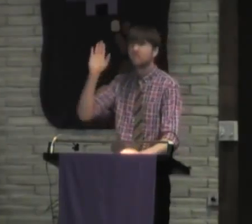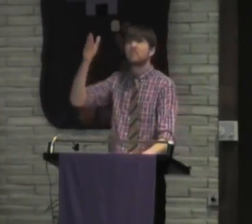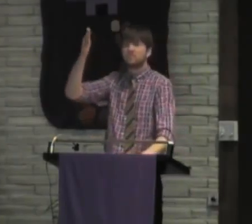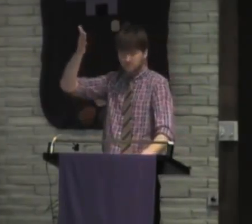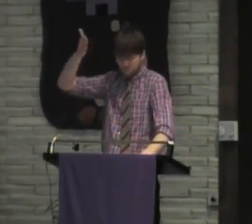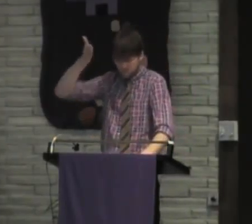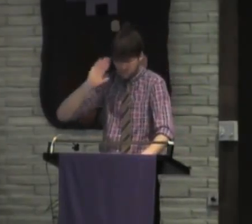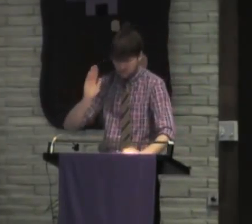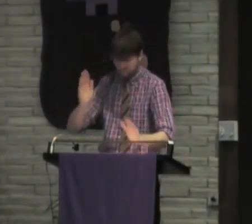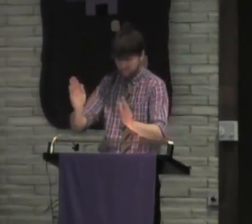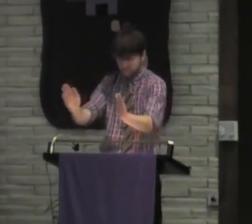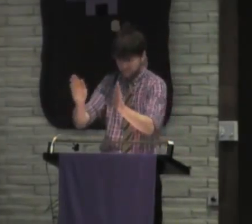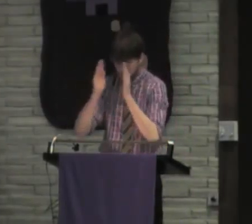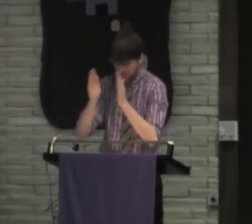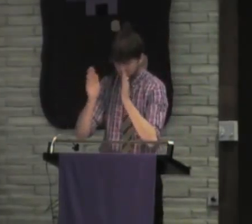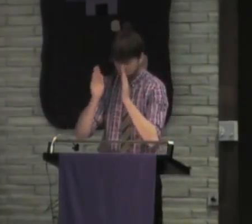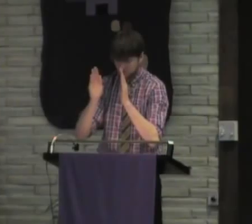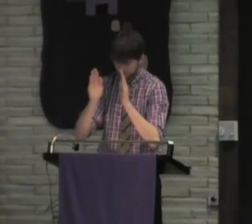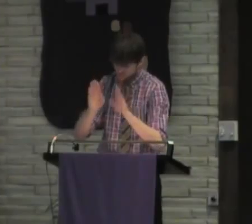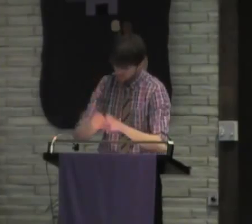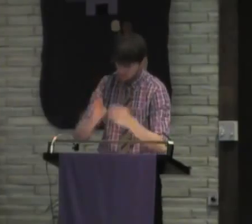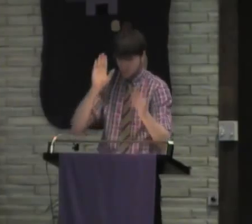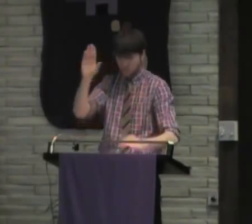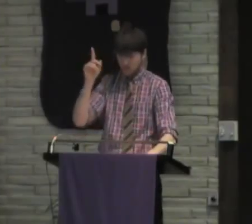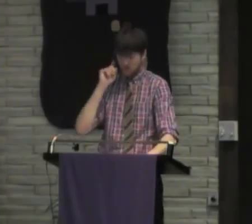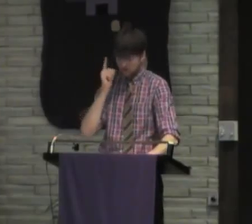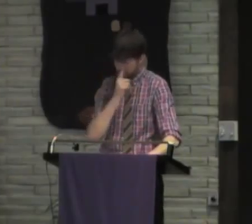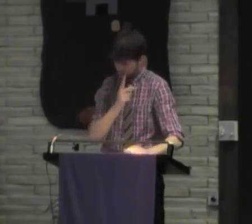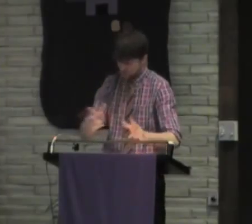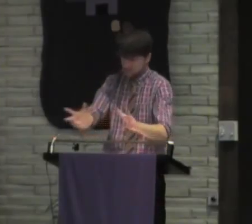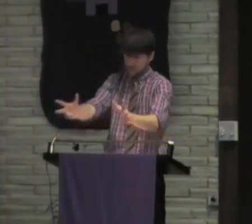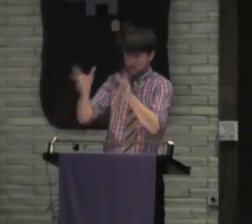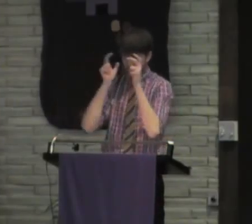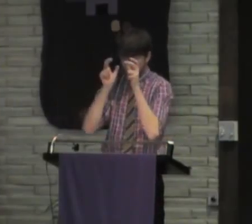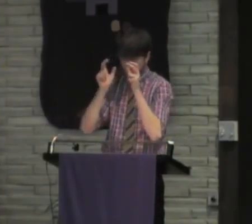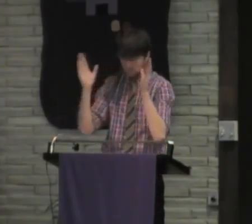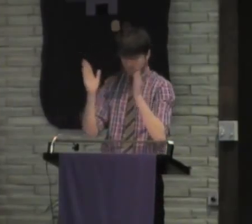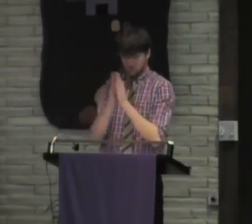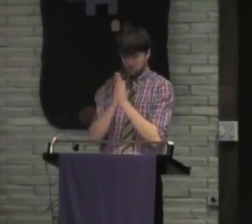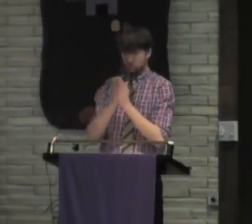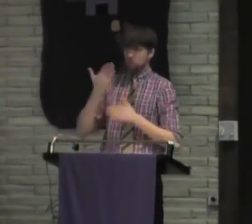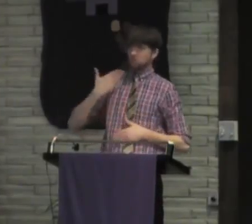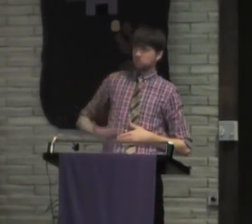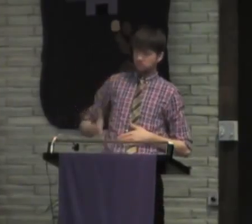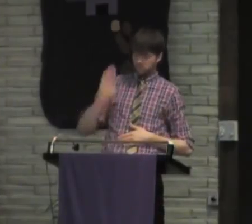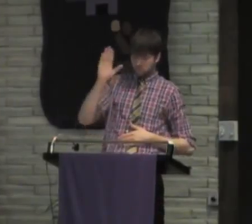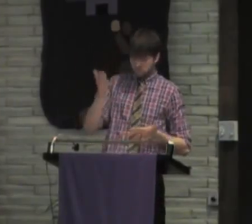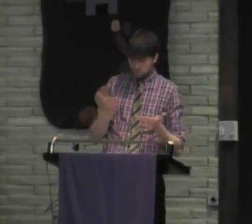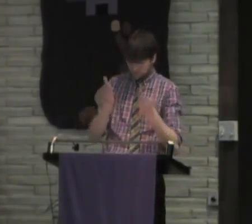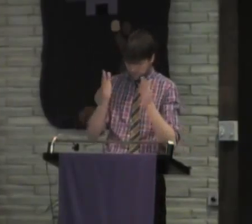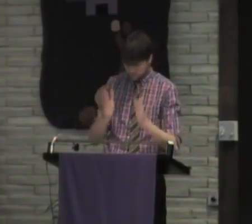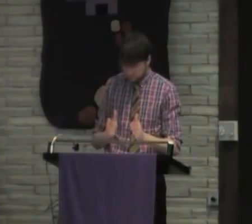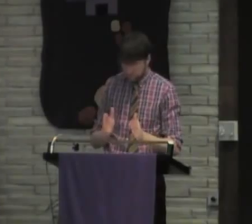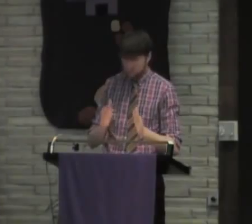He said, God, let your ear be attentive and your eyes open to hear the prayer your servant